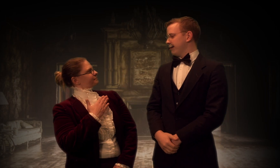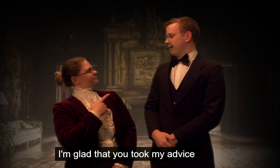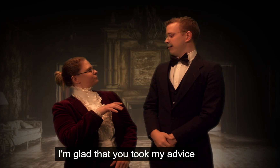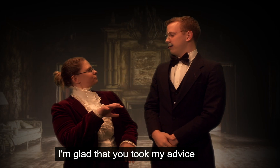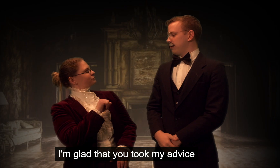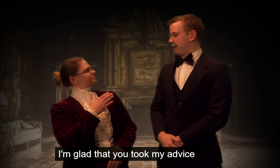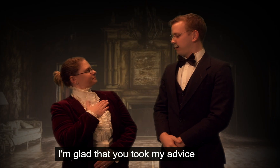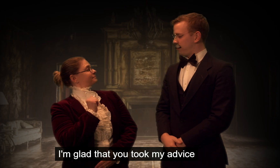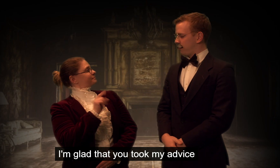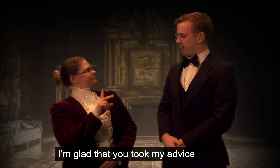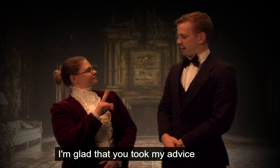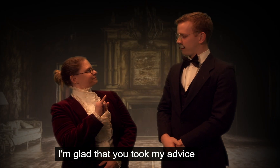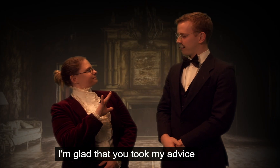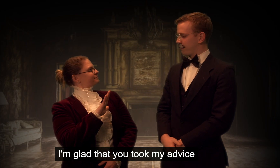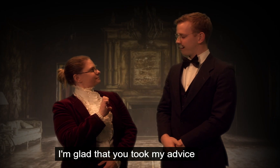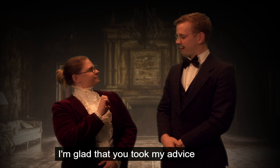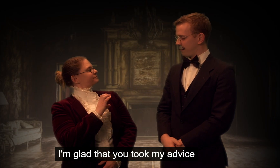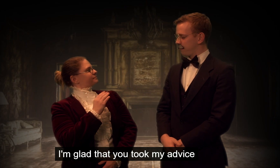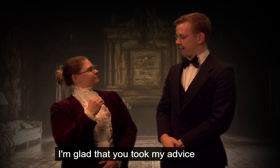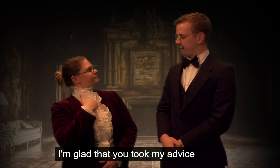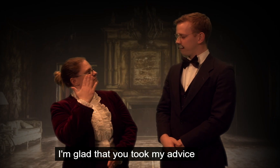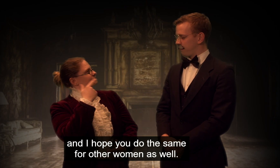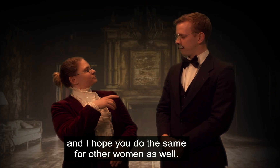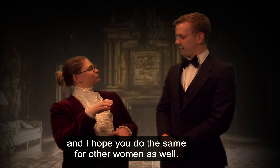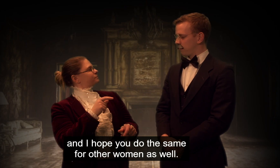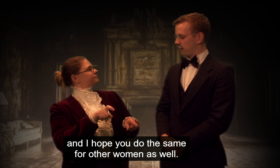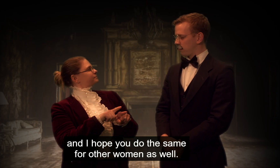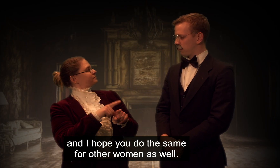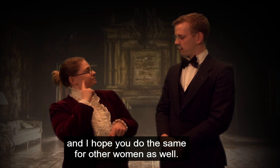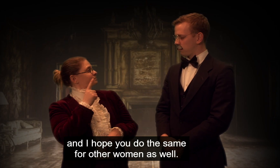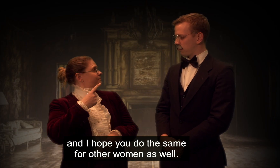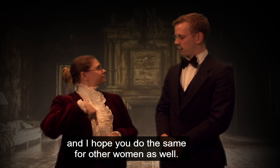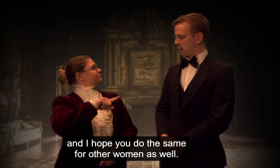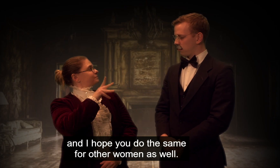I'm glad that you took my advice. And I hope you do the same for other women as well.